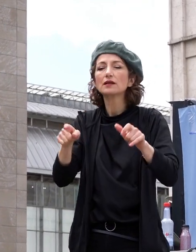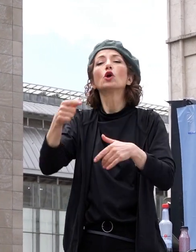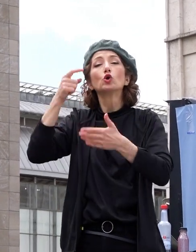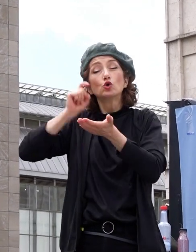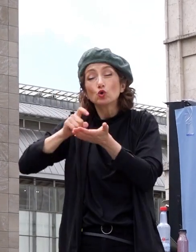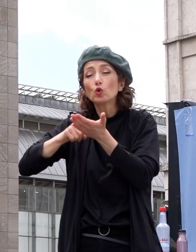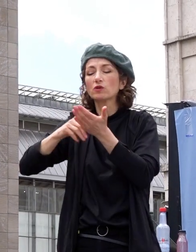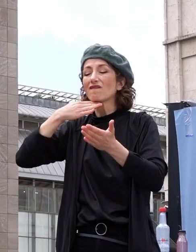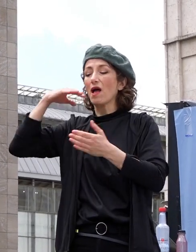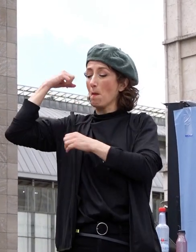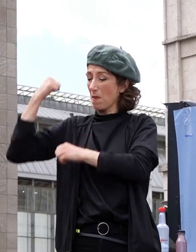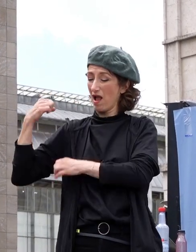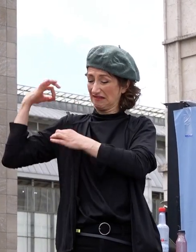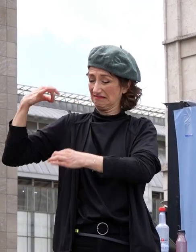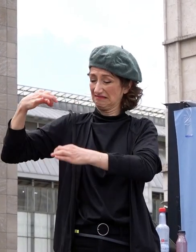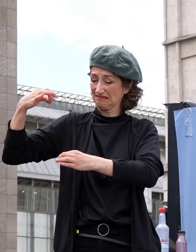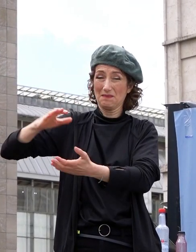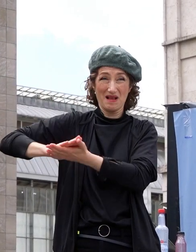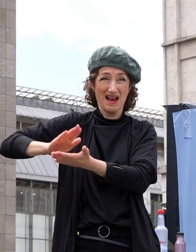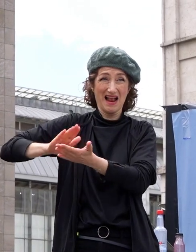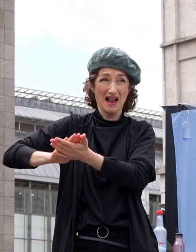patriarchy.